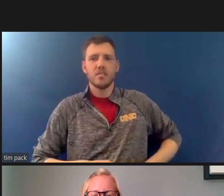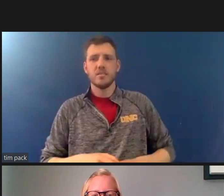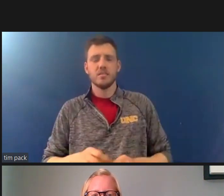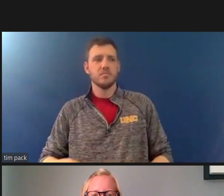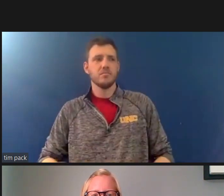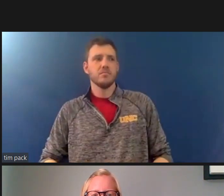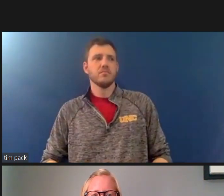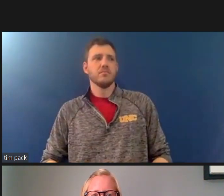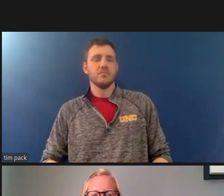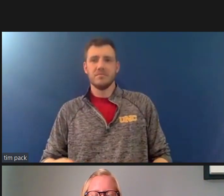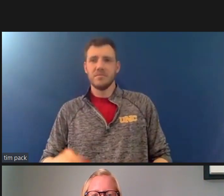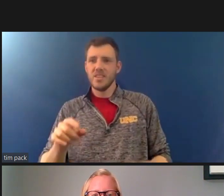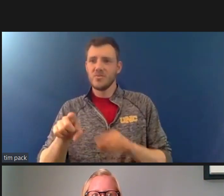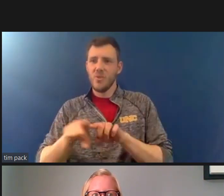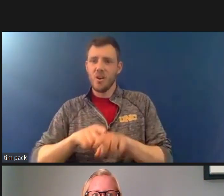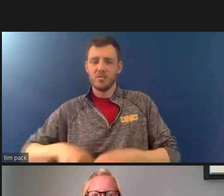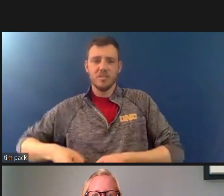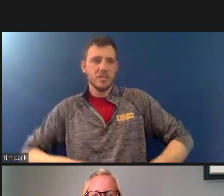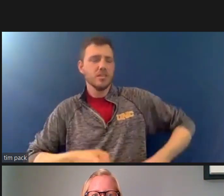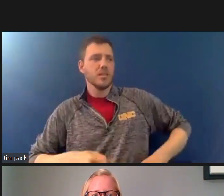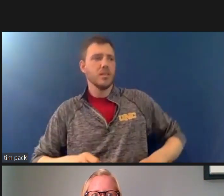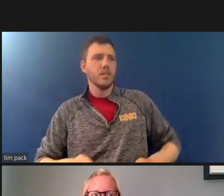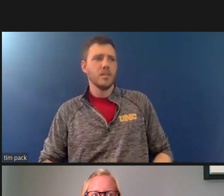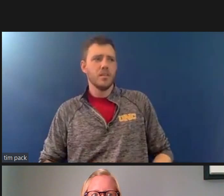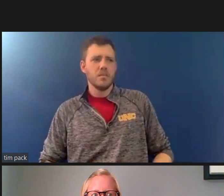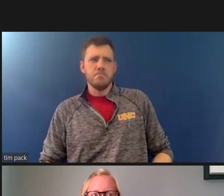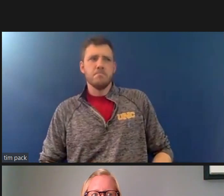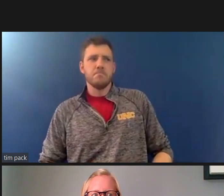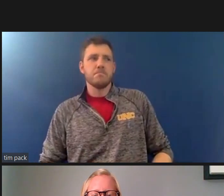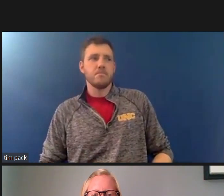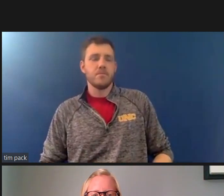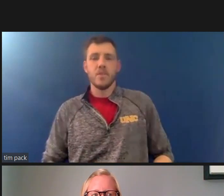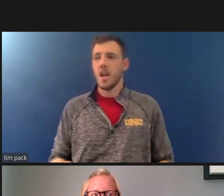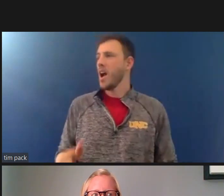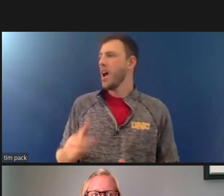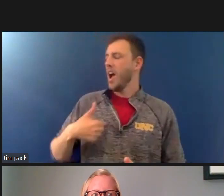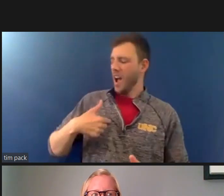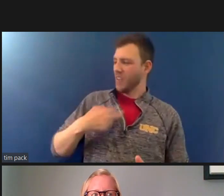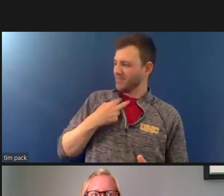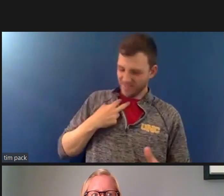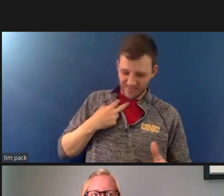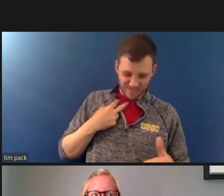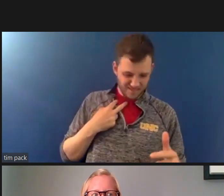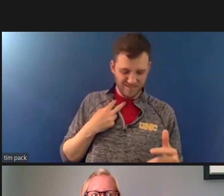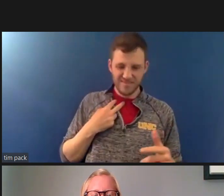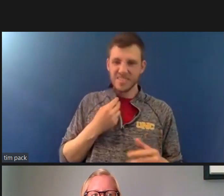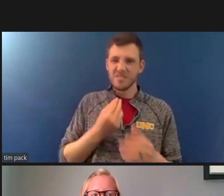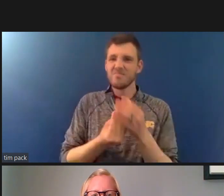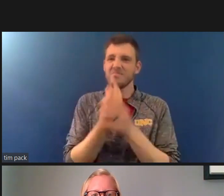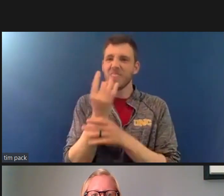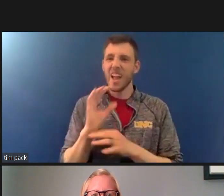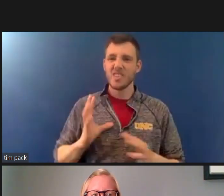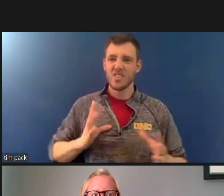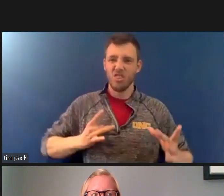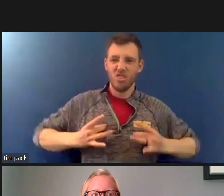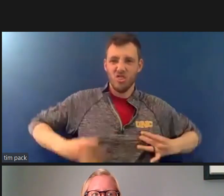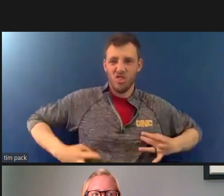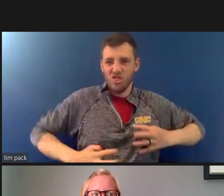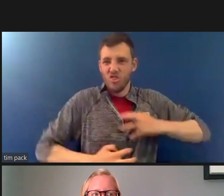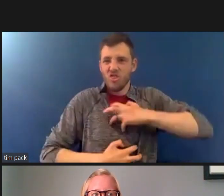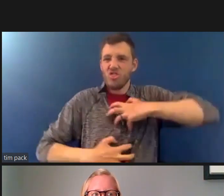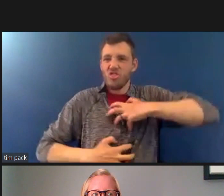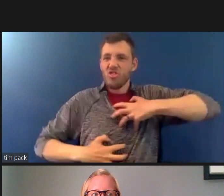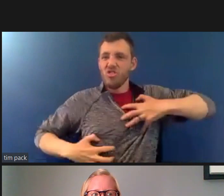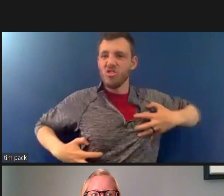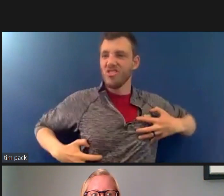home counties. The voice spoke again. "I can't hardly move with all these creeper things." The owner of the voice